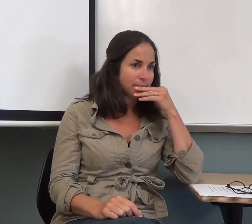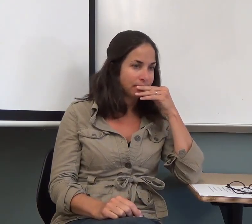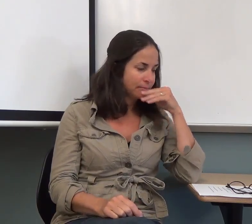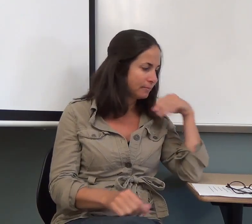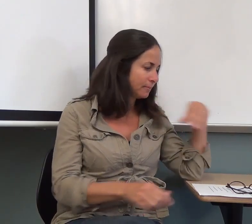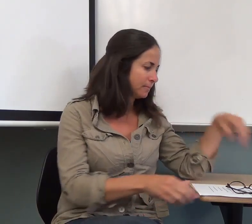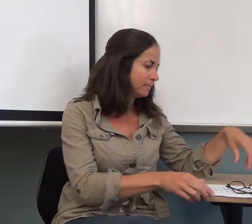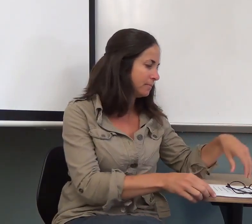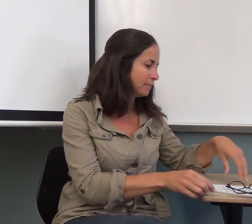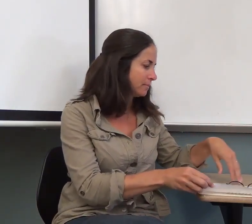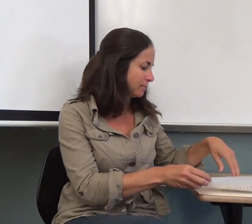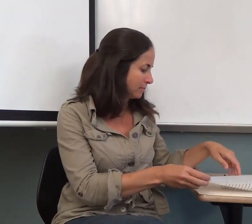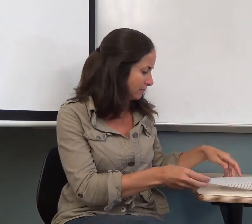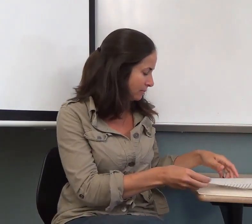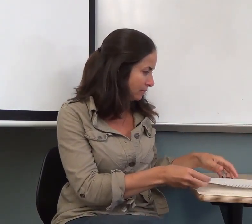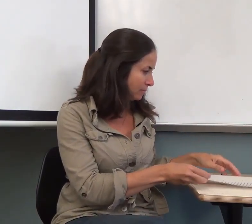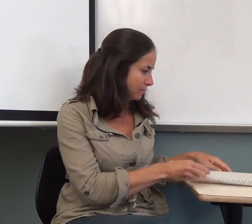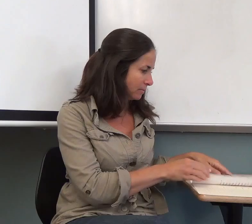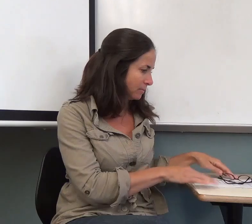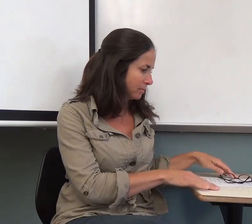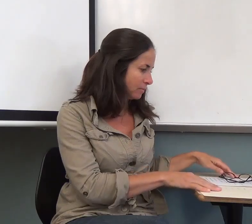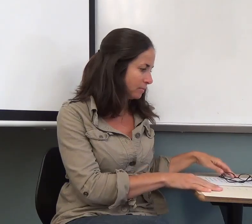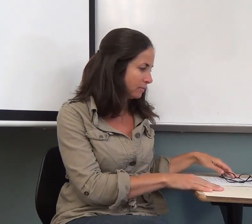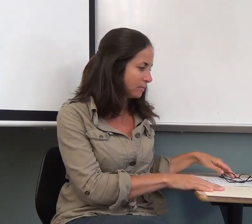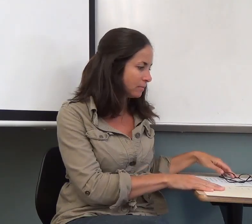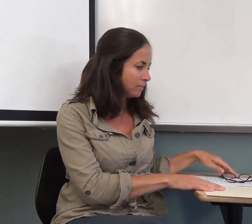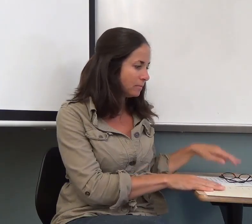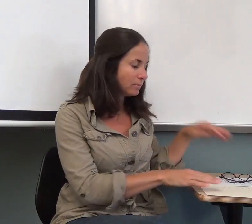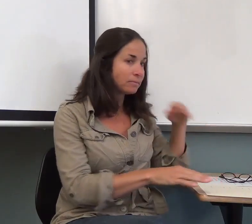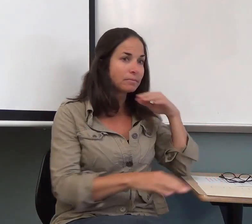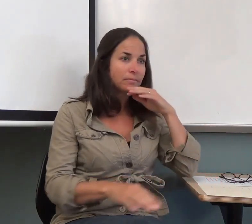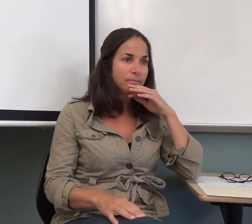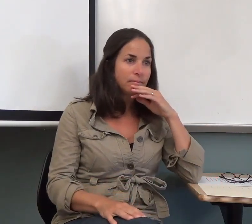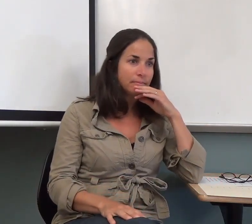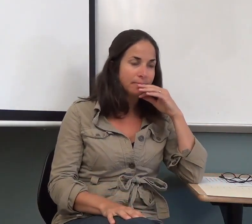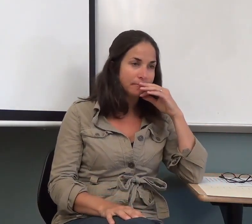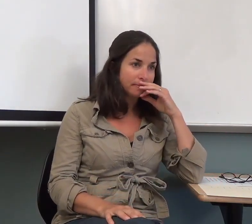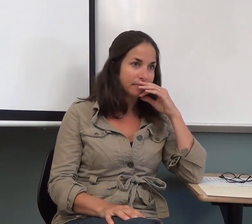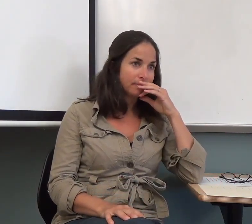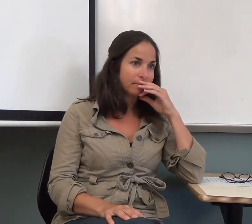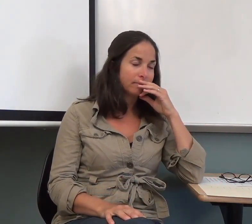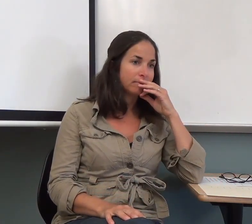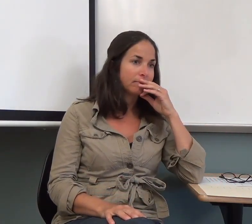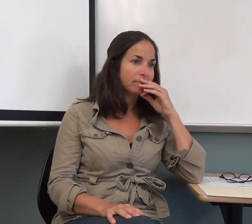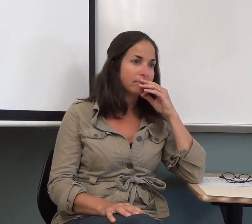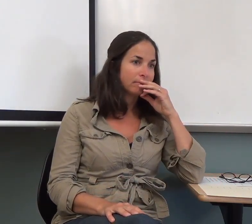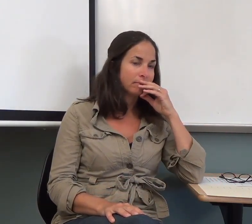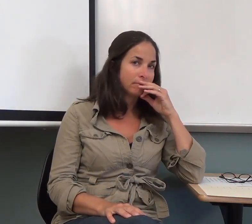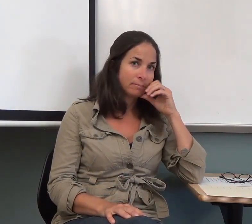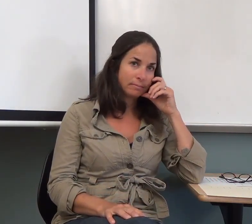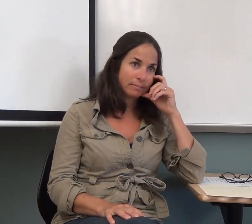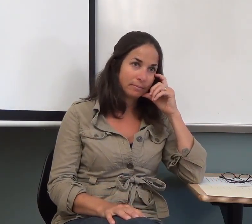You don't need to, you can just write the sentence. Okay, sir. Keep this, hang on to it until Monday, I'll see you then. All right, thank you. Have a good weekend. Just a